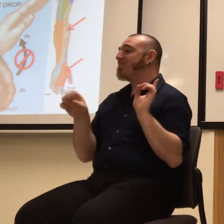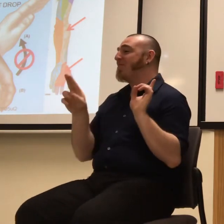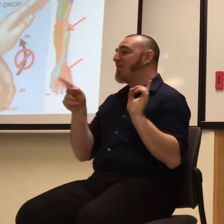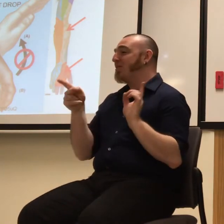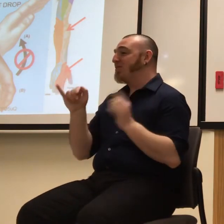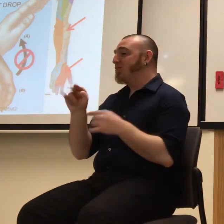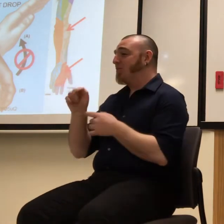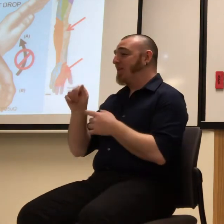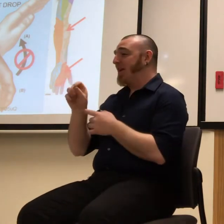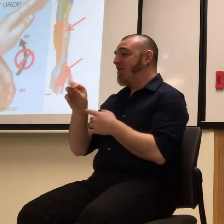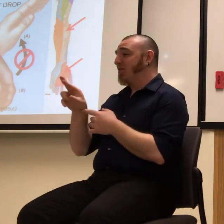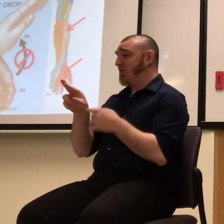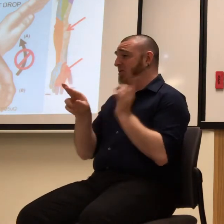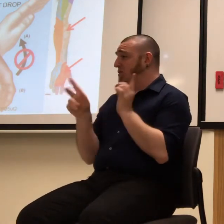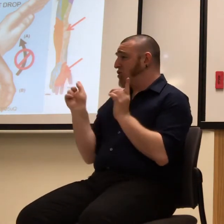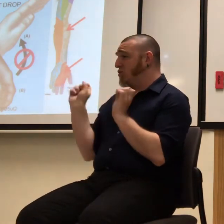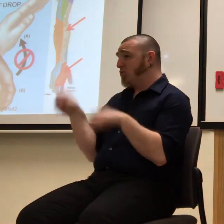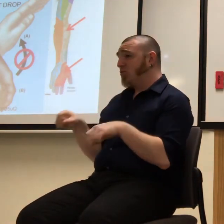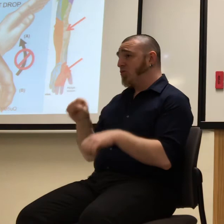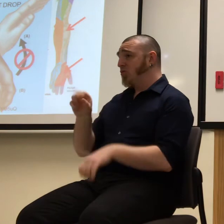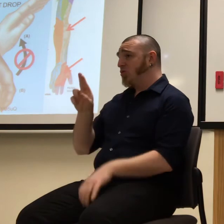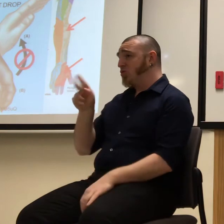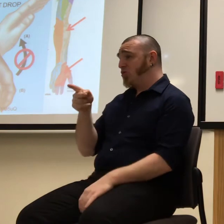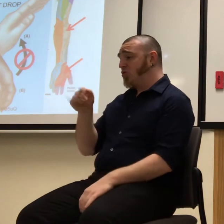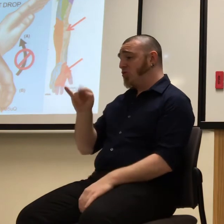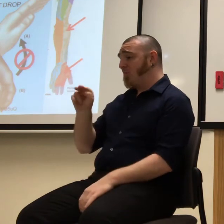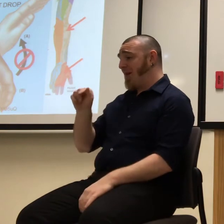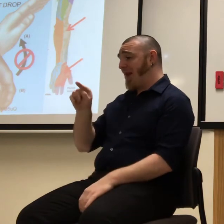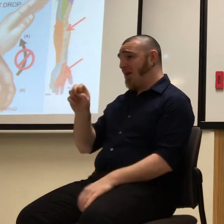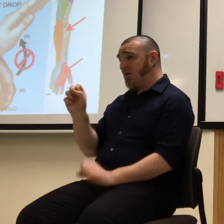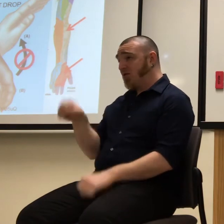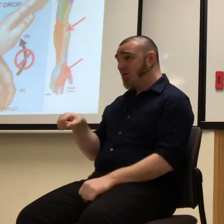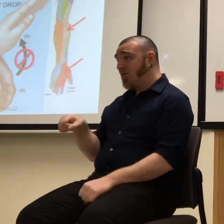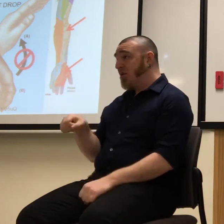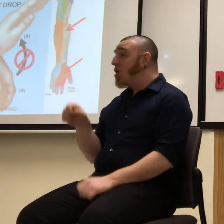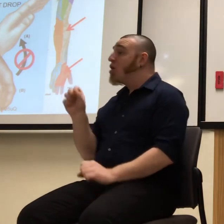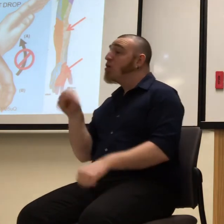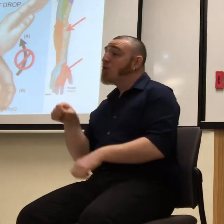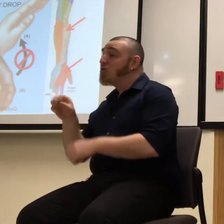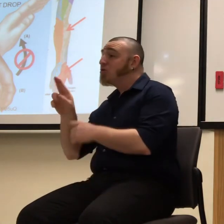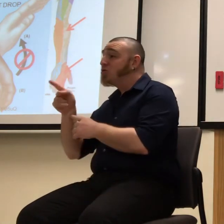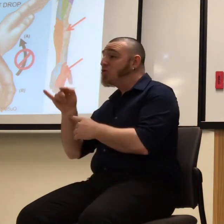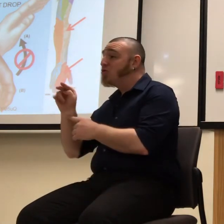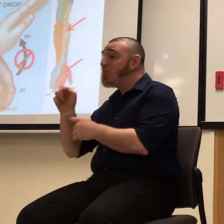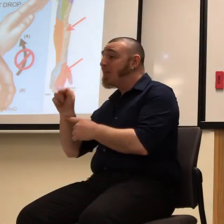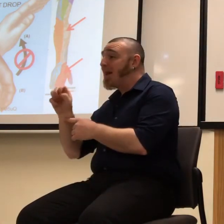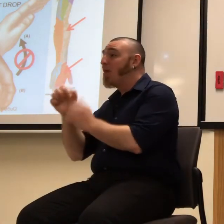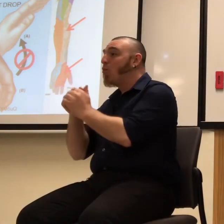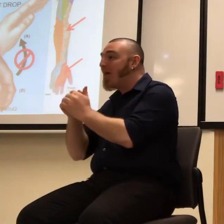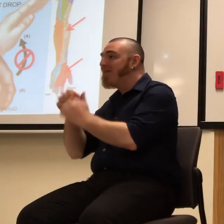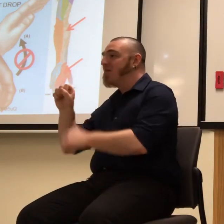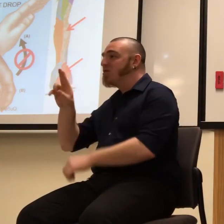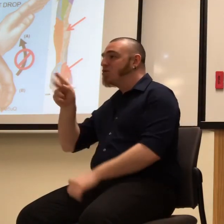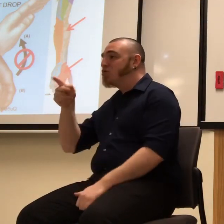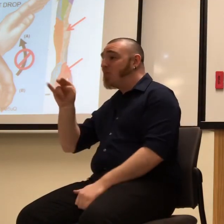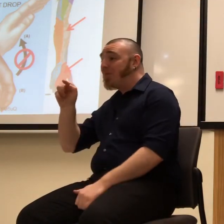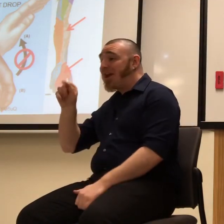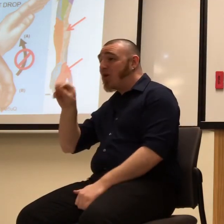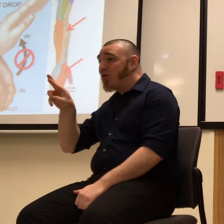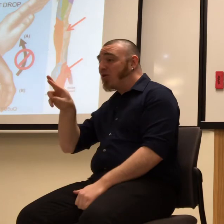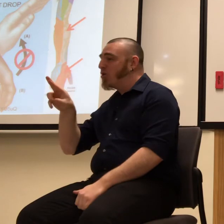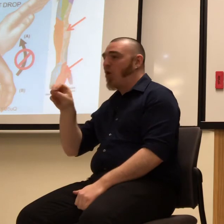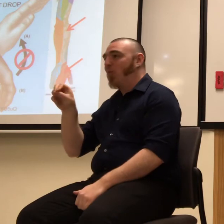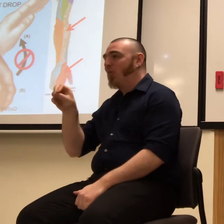Was she able to supinate? Yeah. But was she able to supinate with supinator? The answer is no. When she